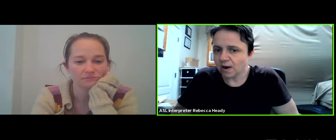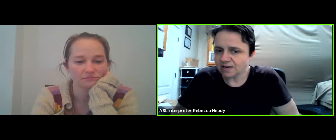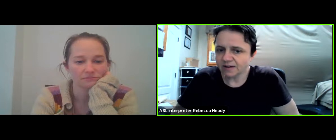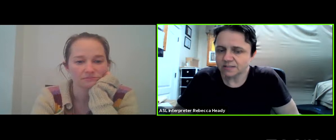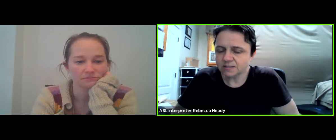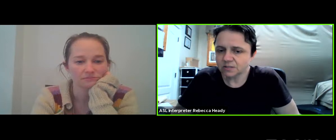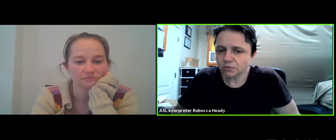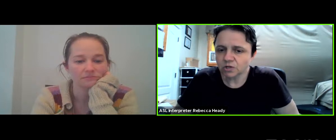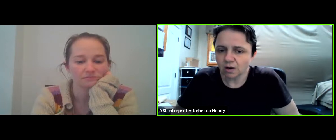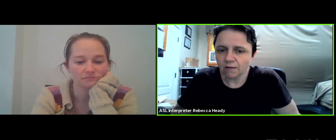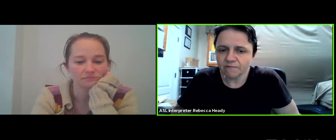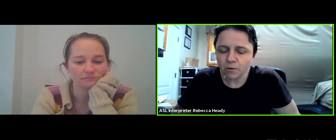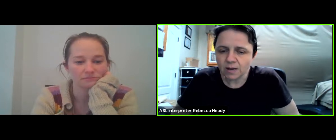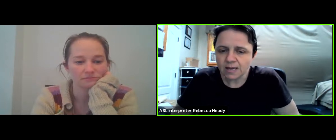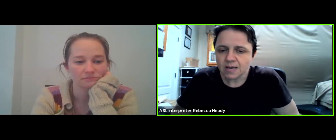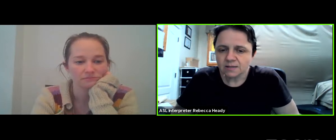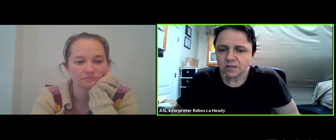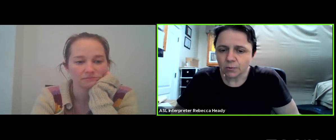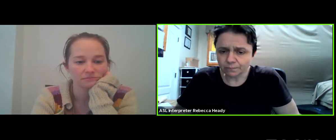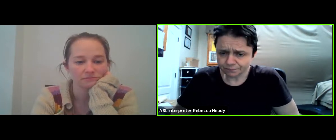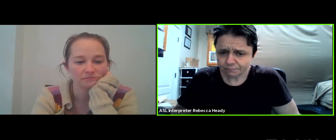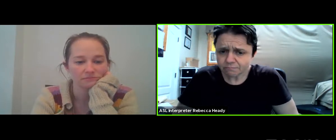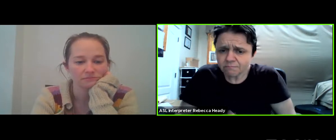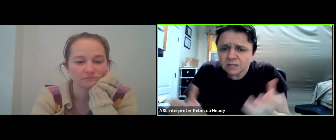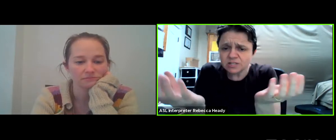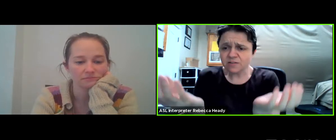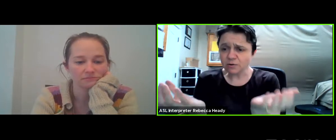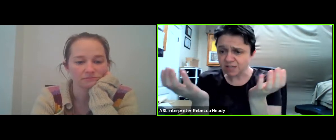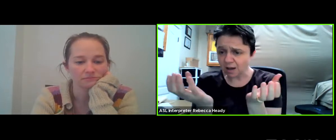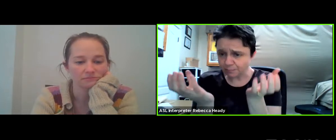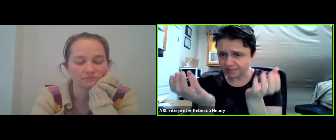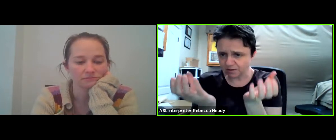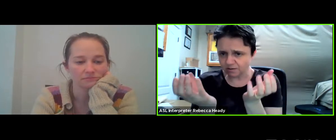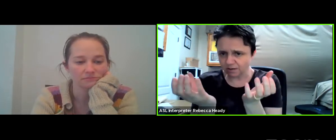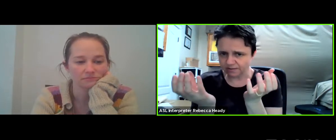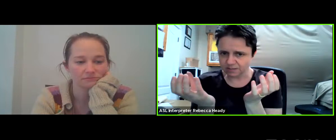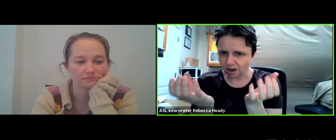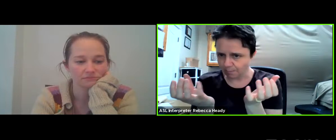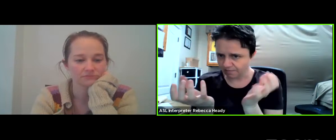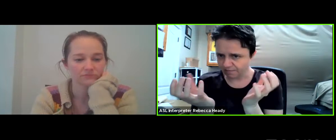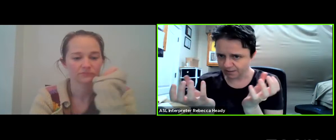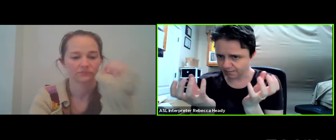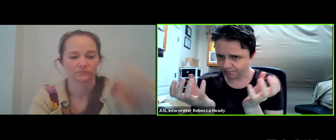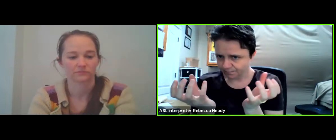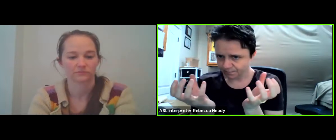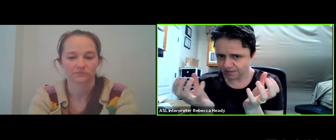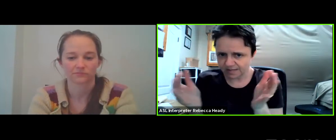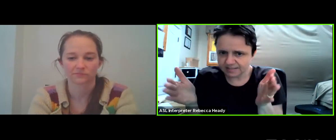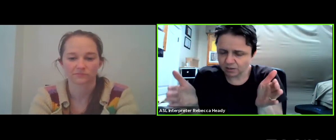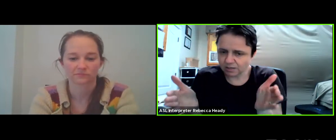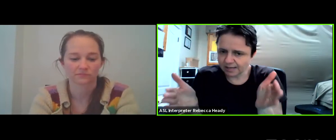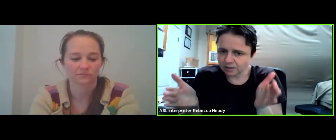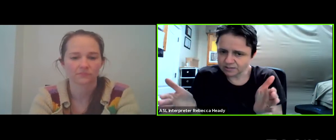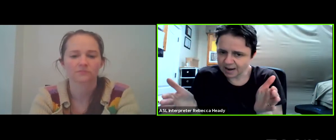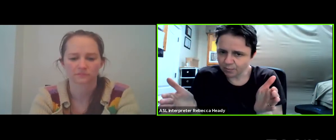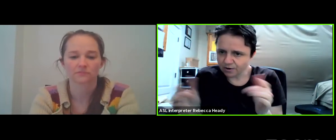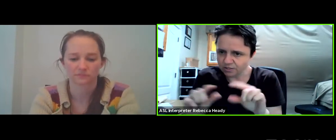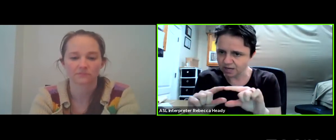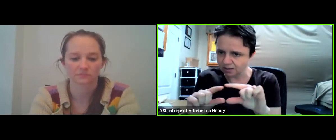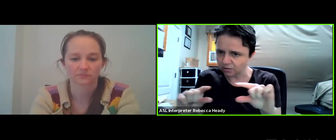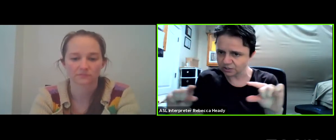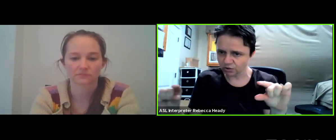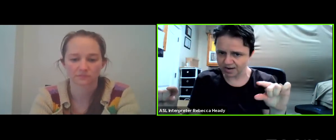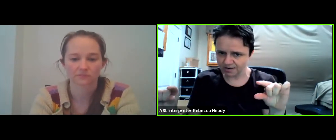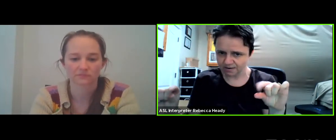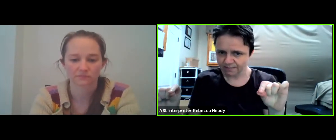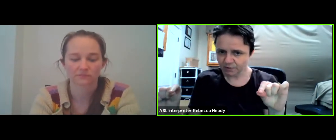a TTY device to talk on the phone. So you see those cups that are at the top of it's a little like a little typewriter.